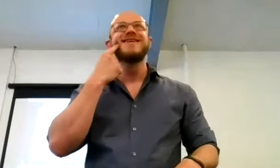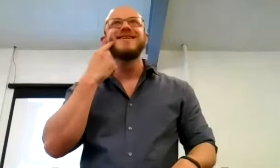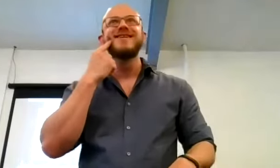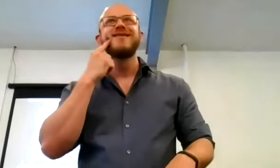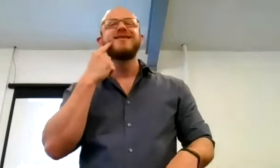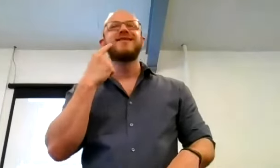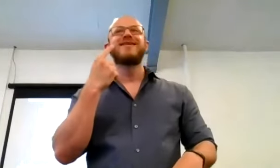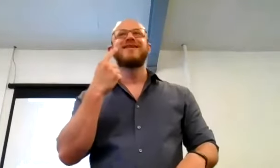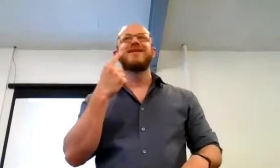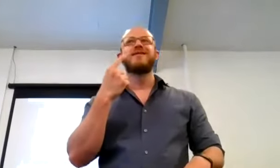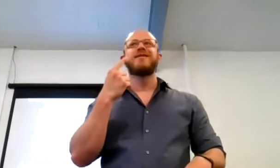candy.